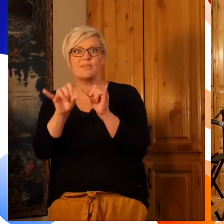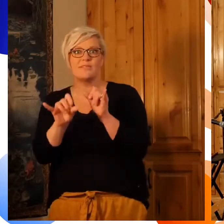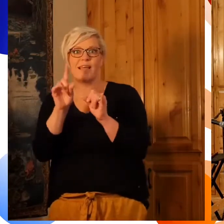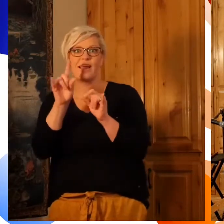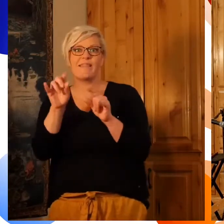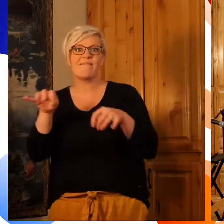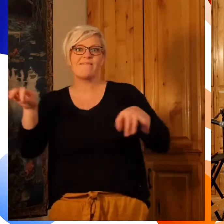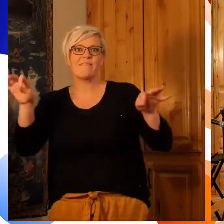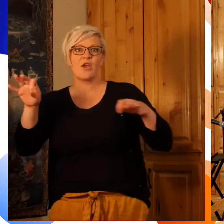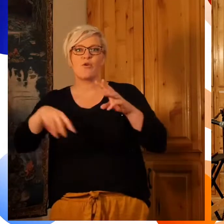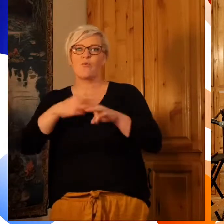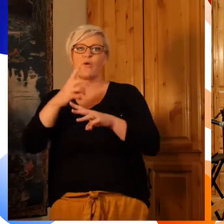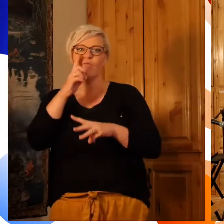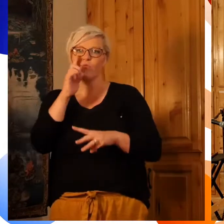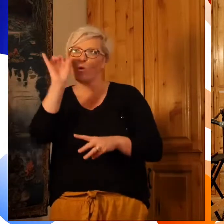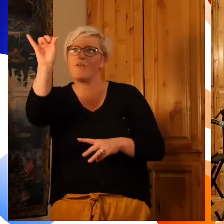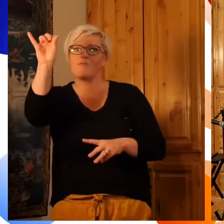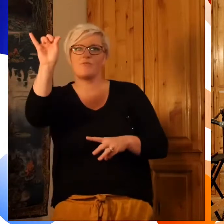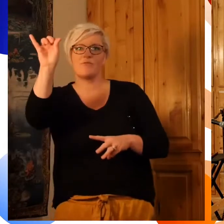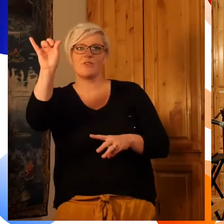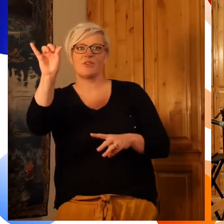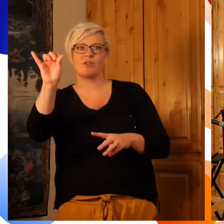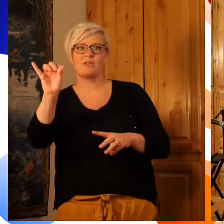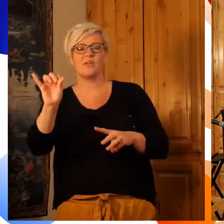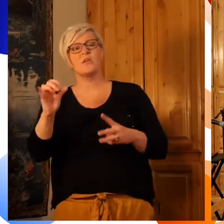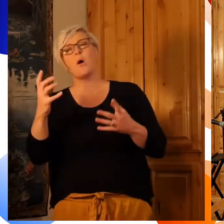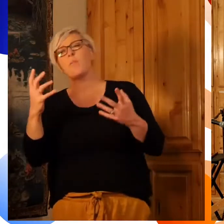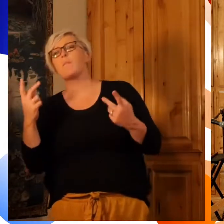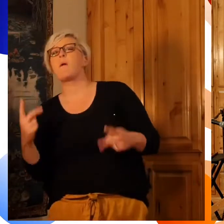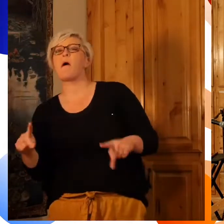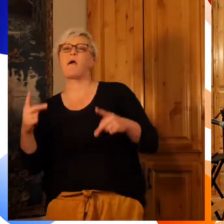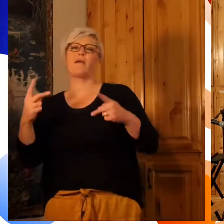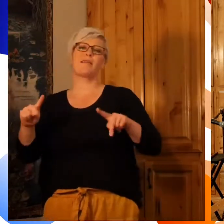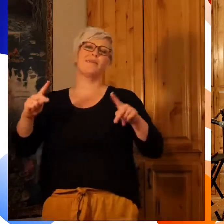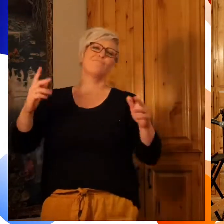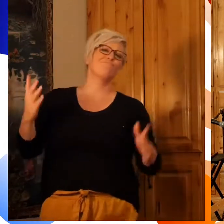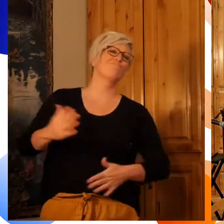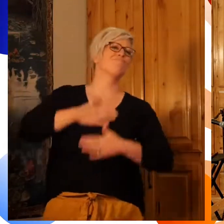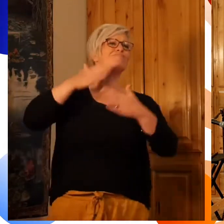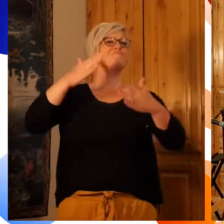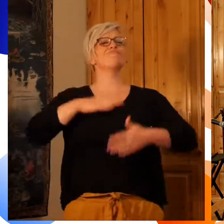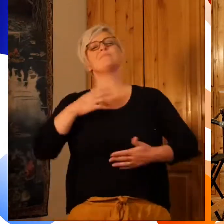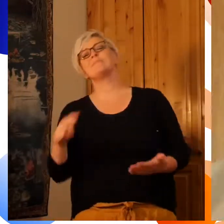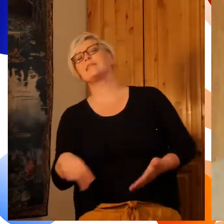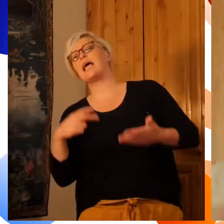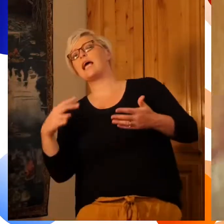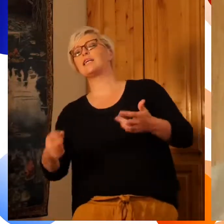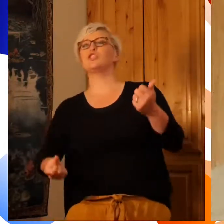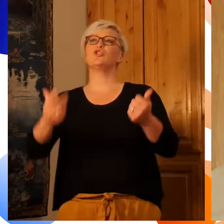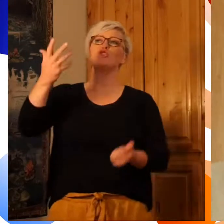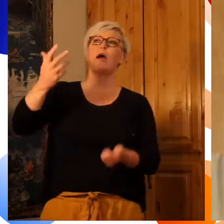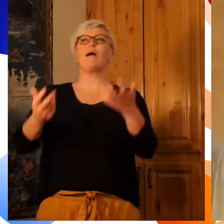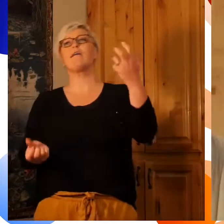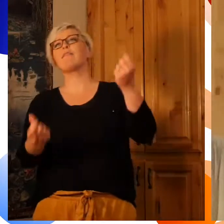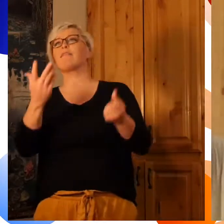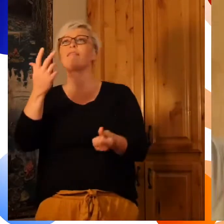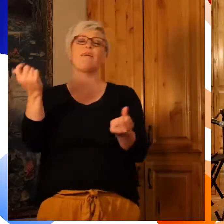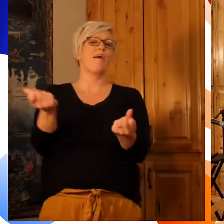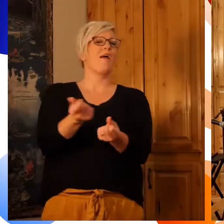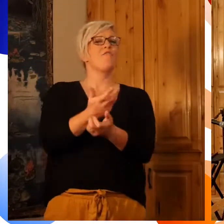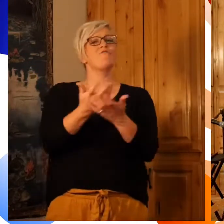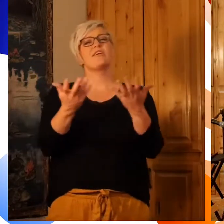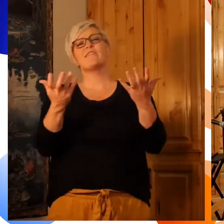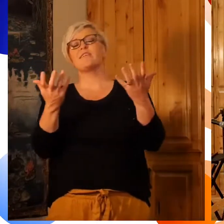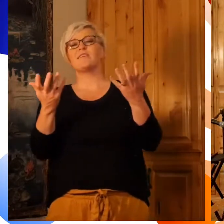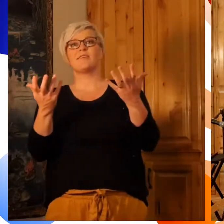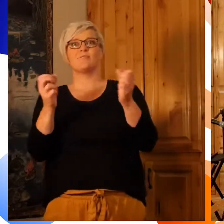the partying and merrymaking went on and on and on. Some of the little fellows were juggling turnips. Some would spin